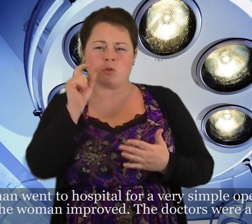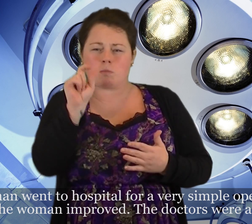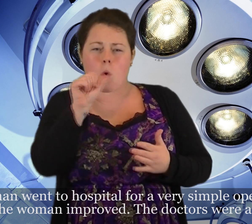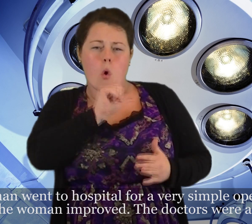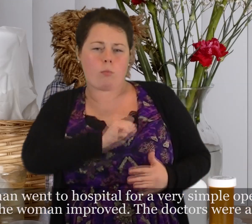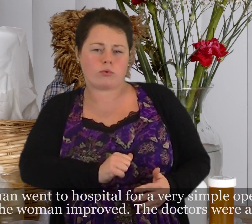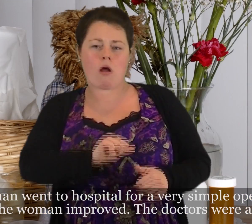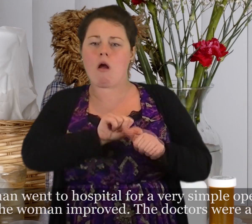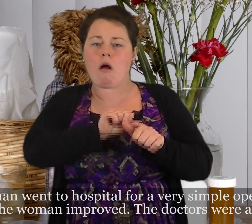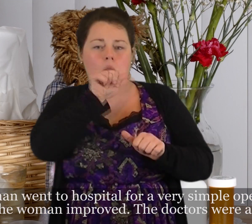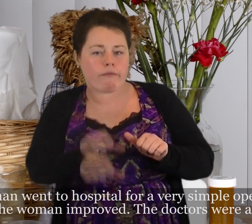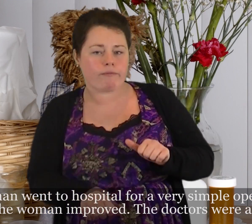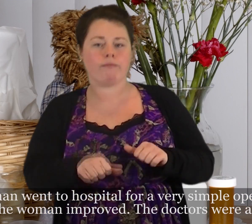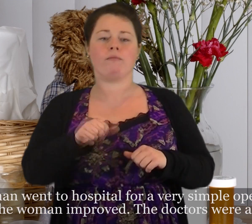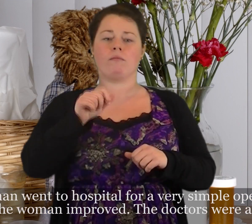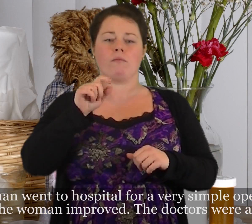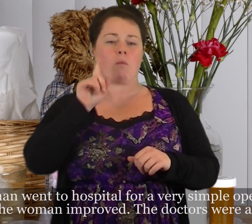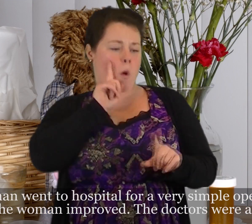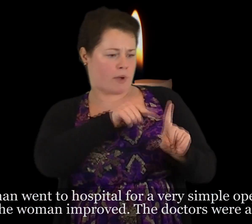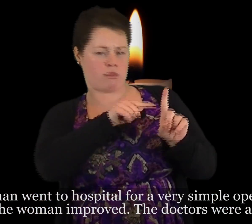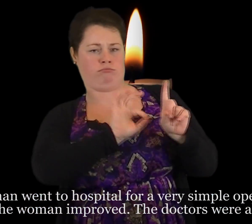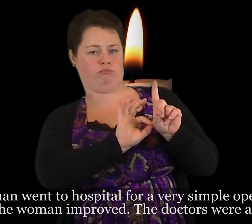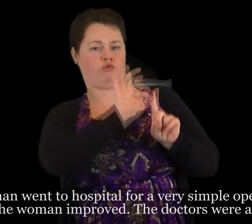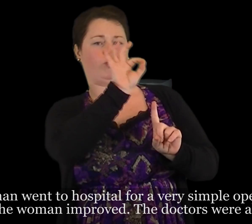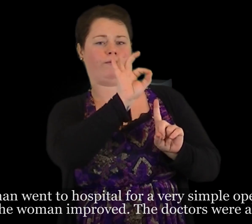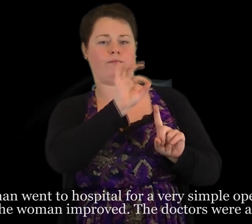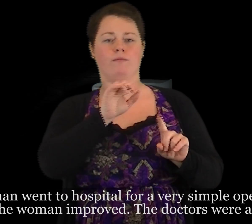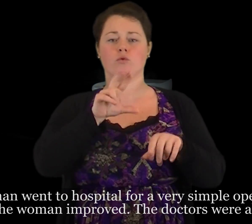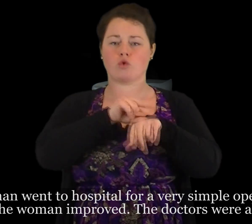serious operation. She was getting so much better, and suddenly she's gone.